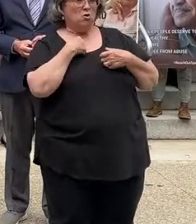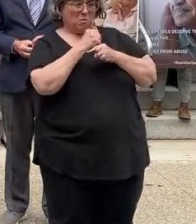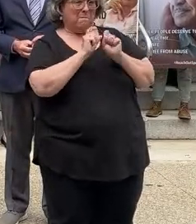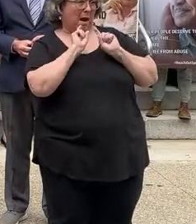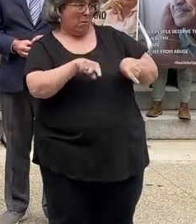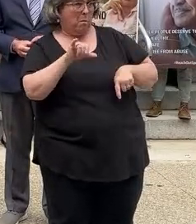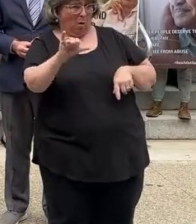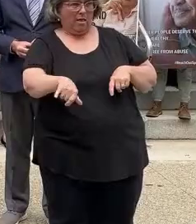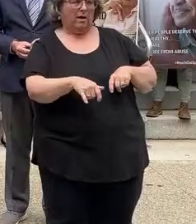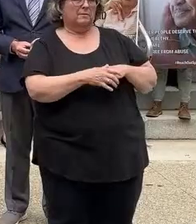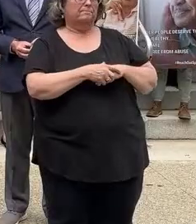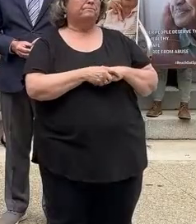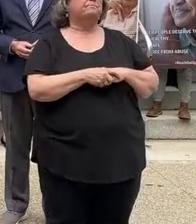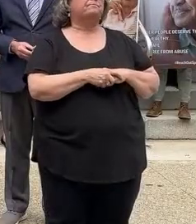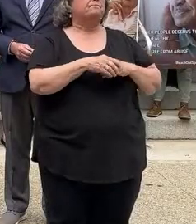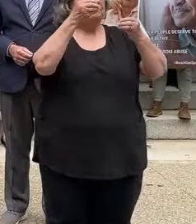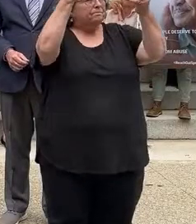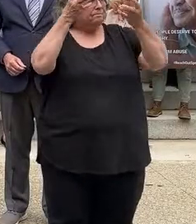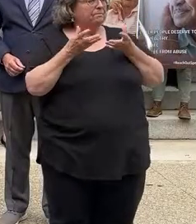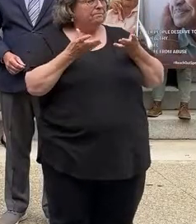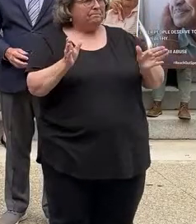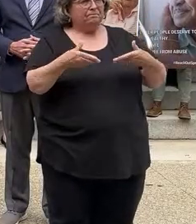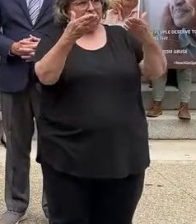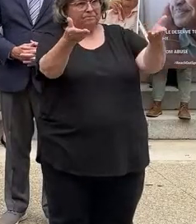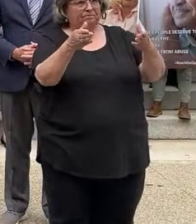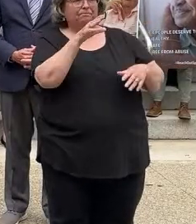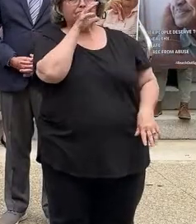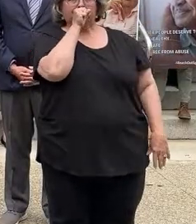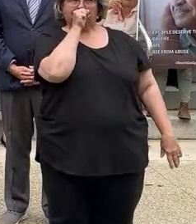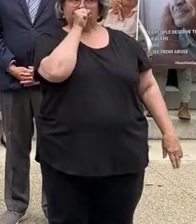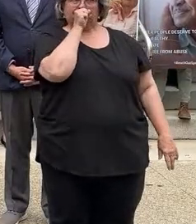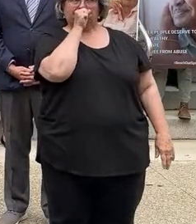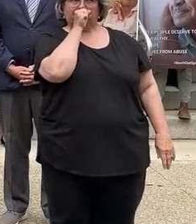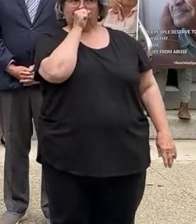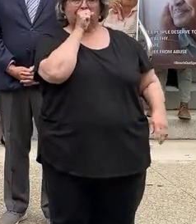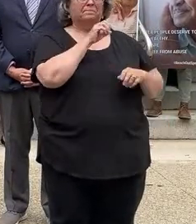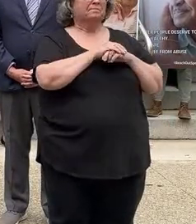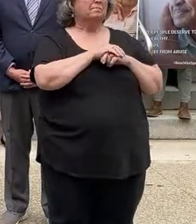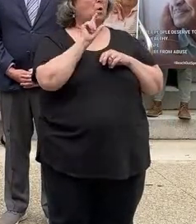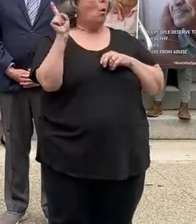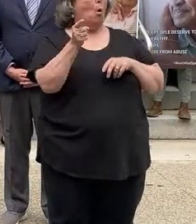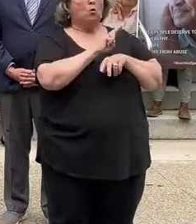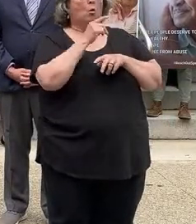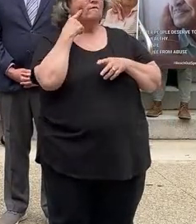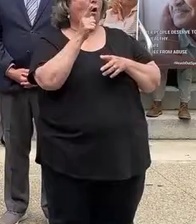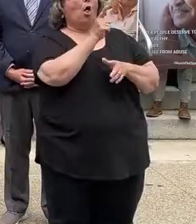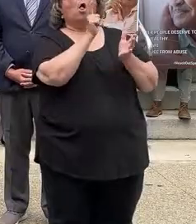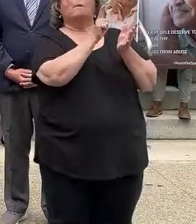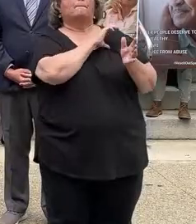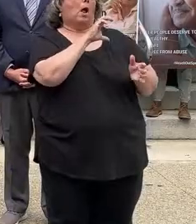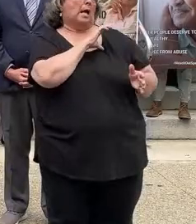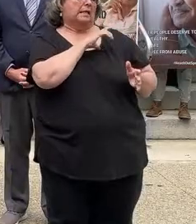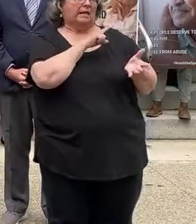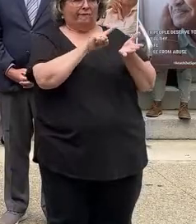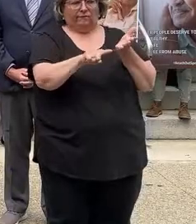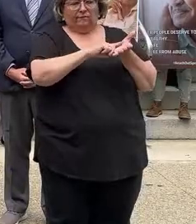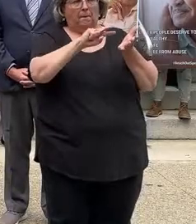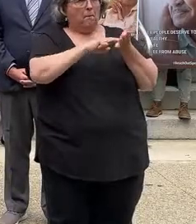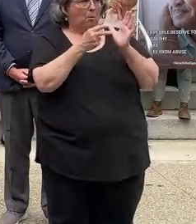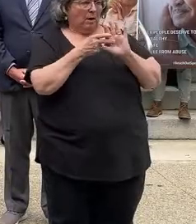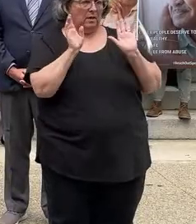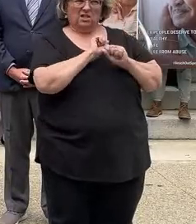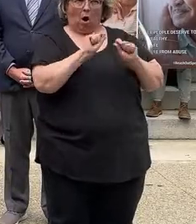report. The information is provided in a confidential nature, and it's only used for law enforcement and investigatory